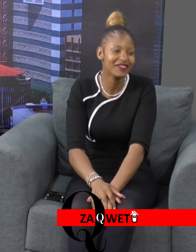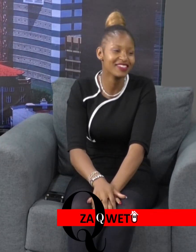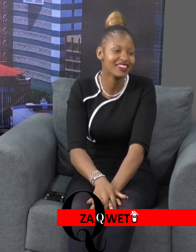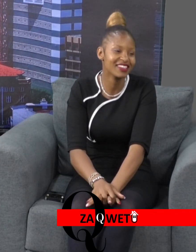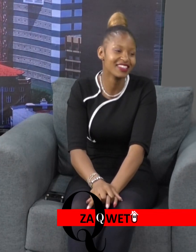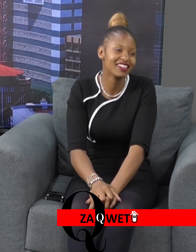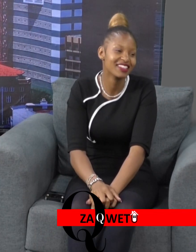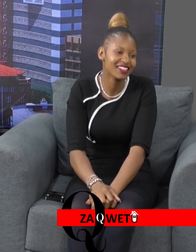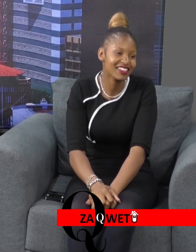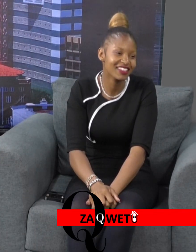letters.